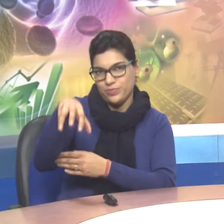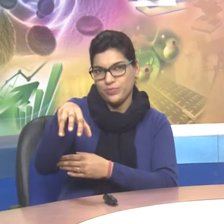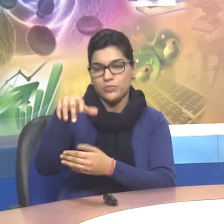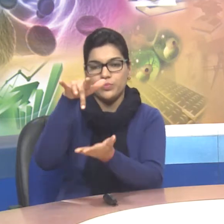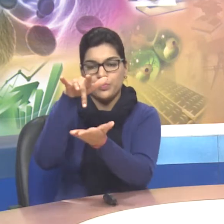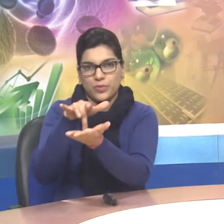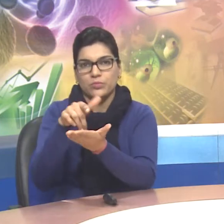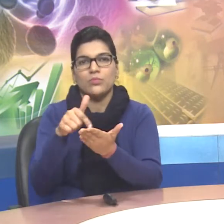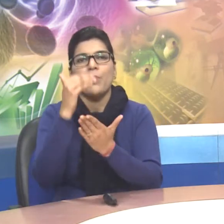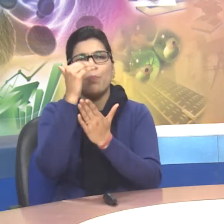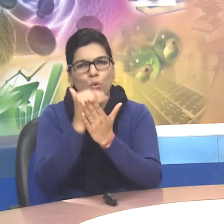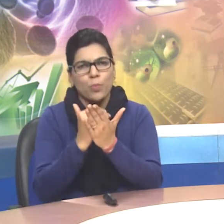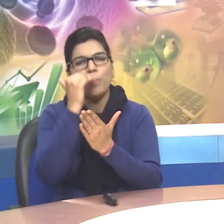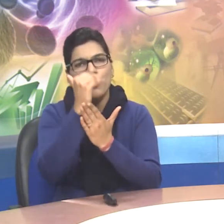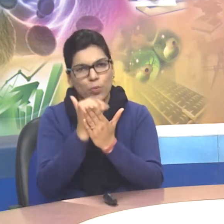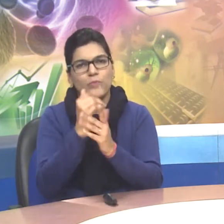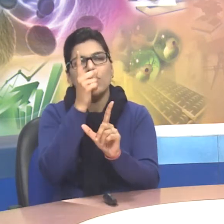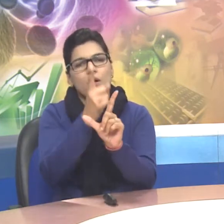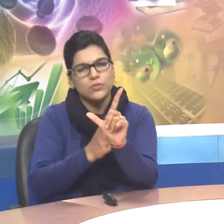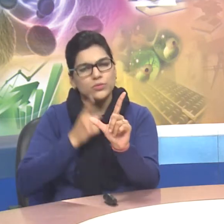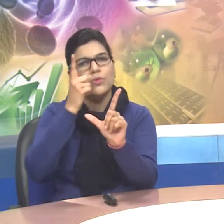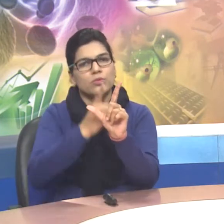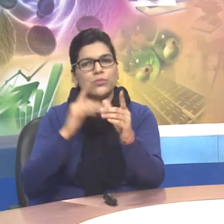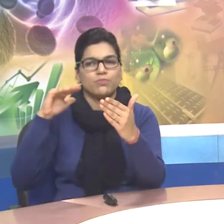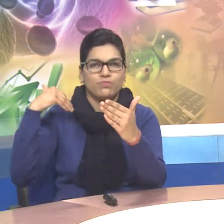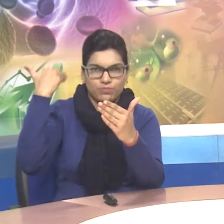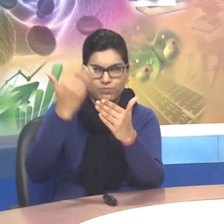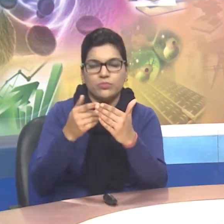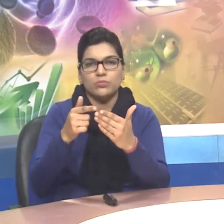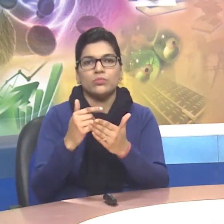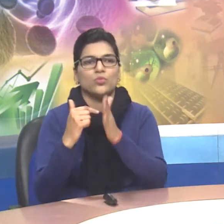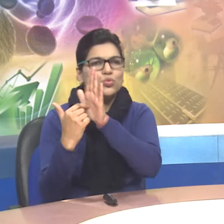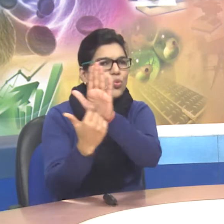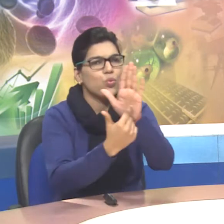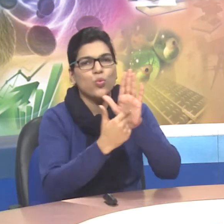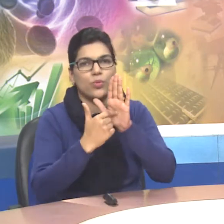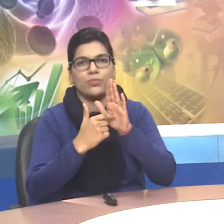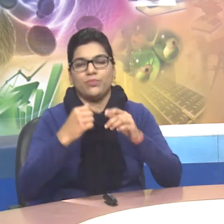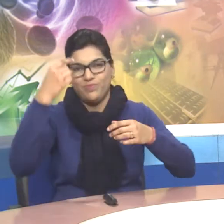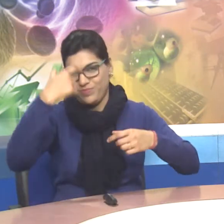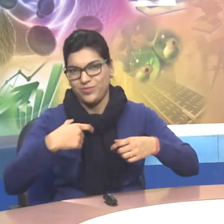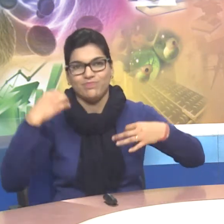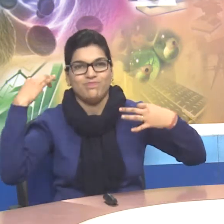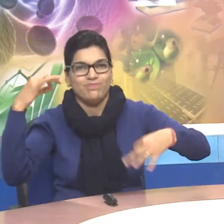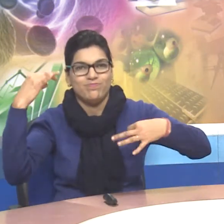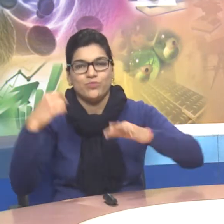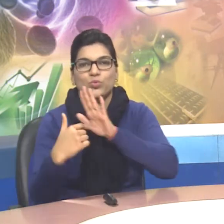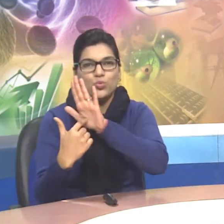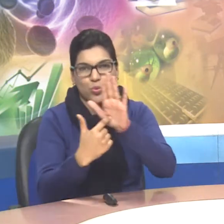is the inaugural item of the annual dance show of a music